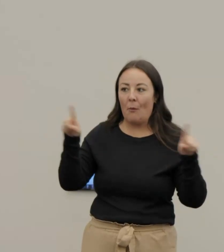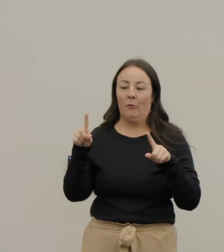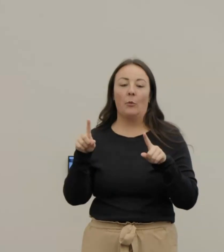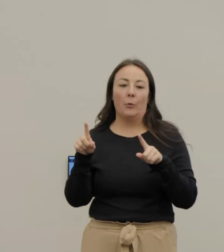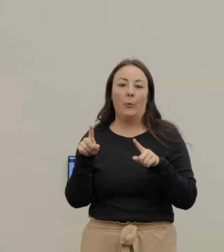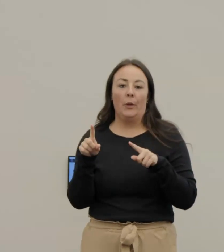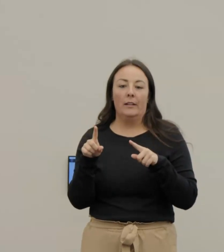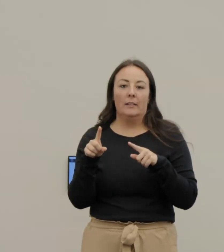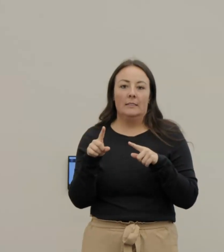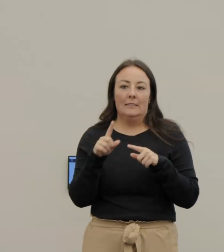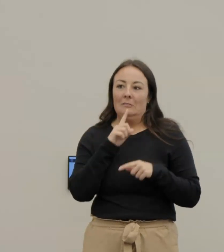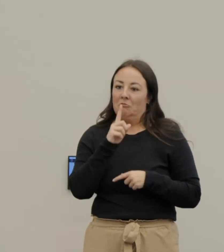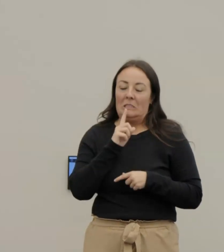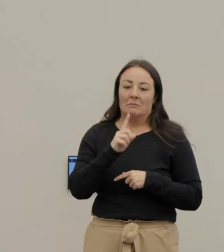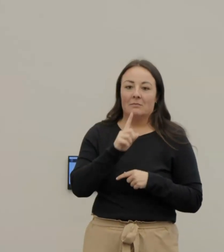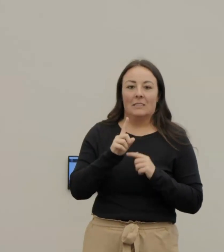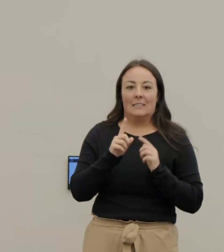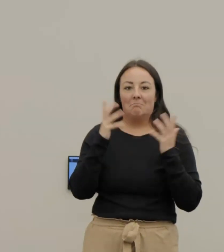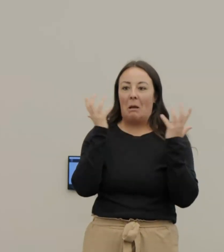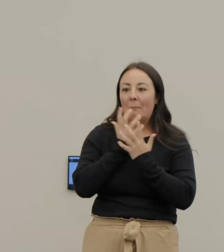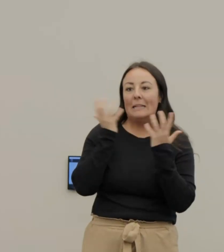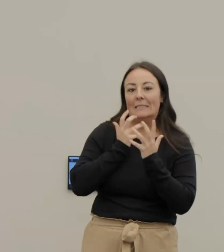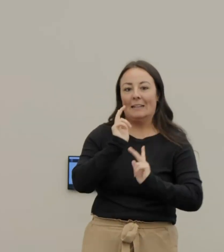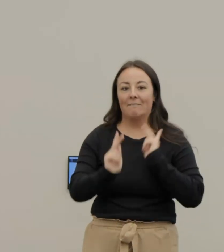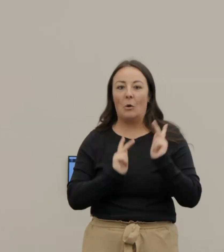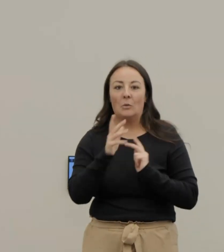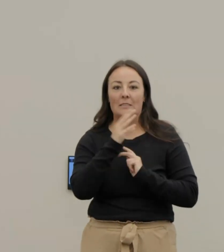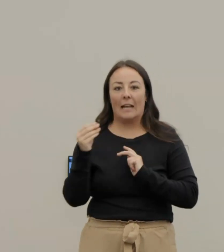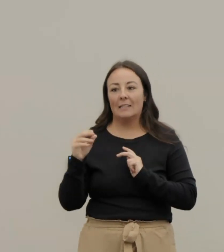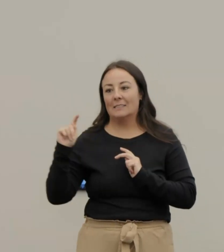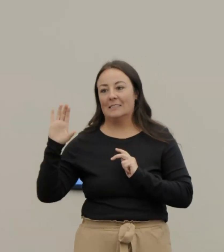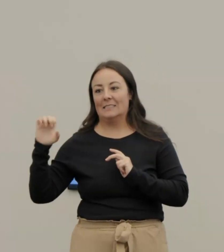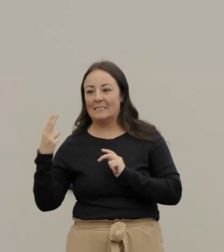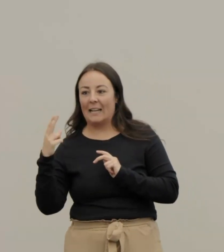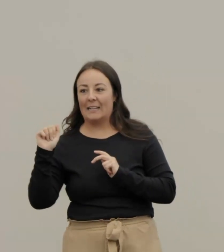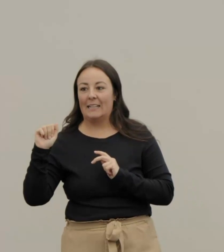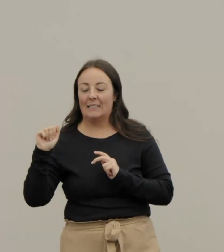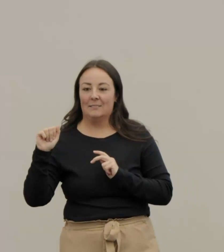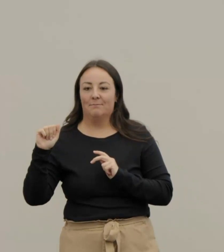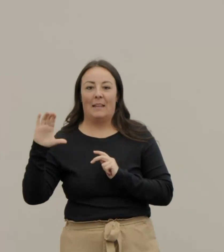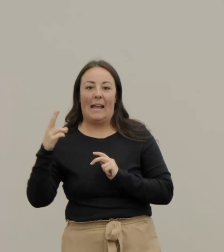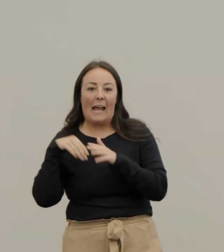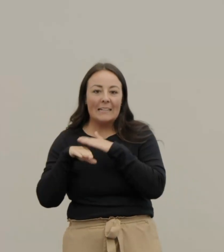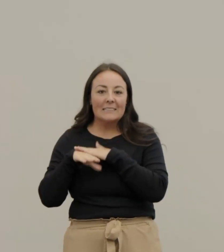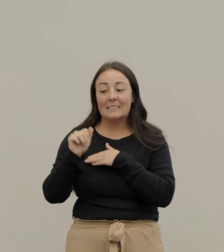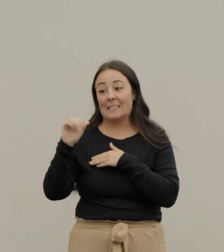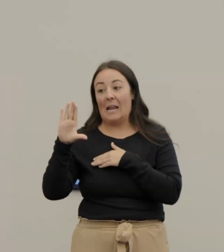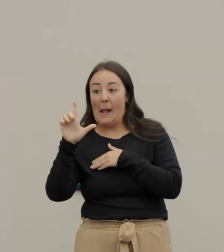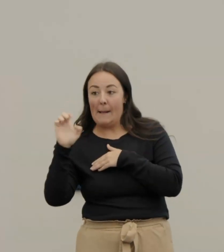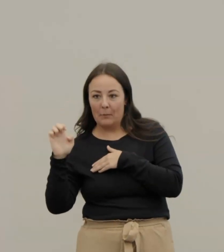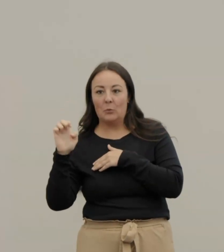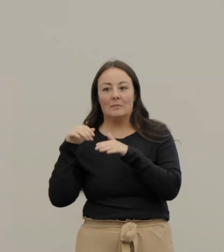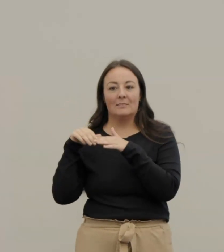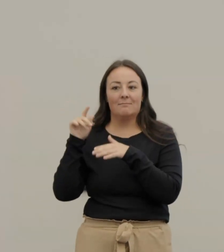And amazing folks at Tech Access, Able Tech, for putting this on